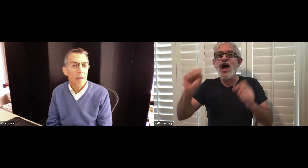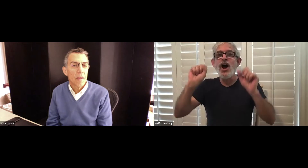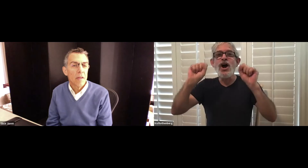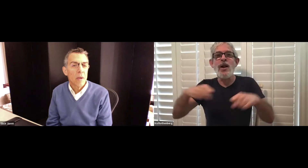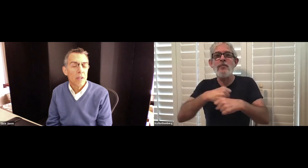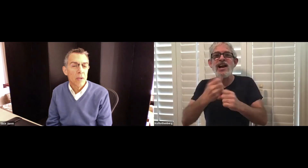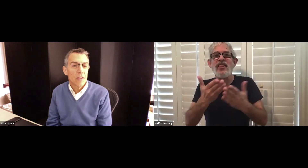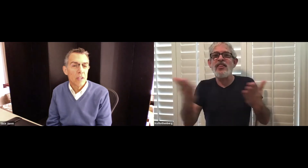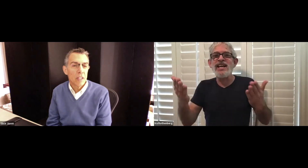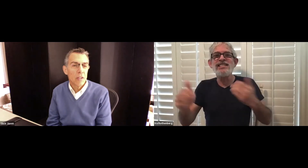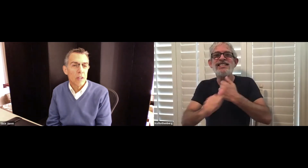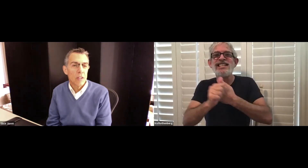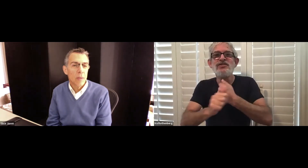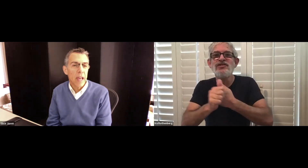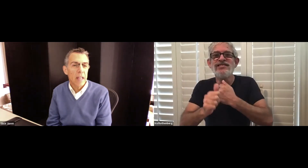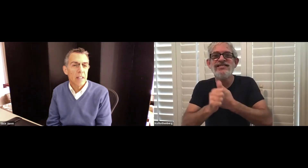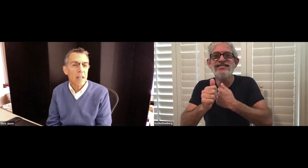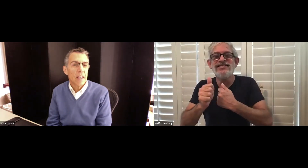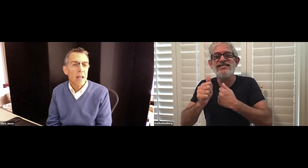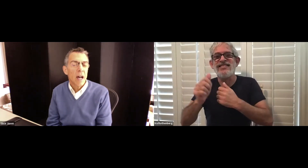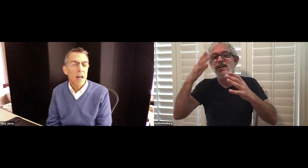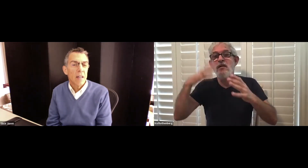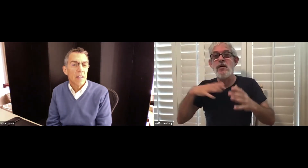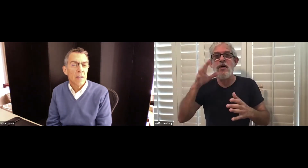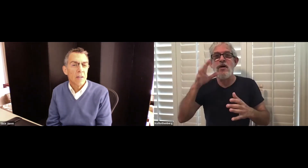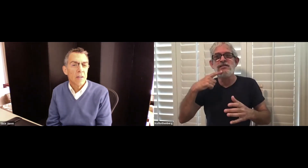There were two interesting situations. My aunt my